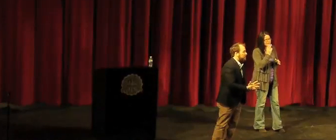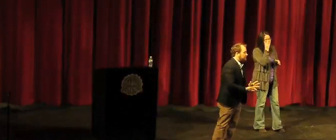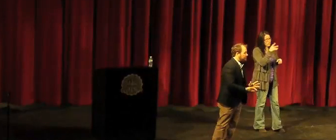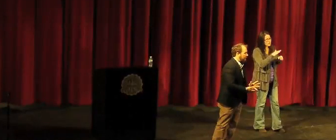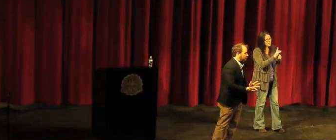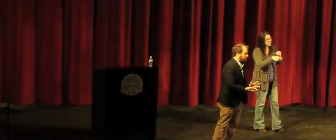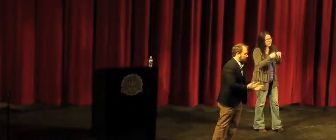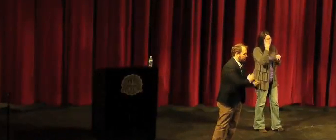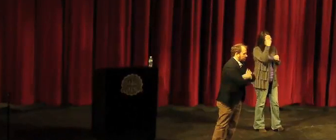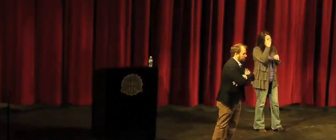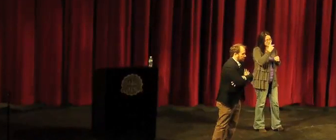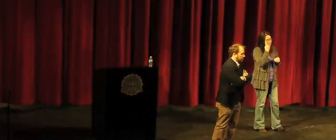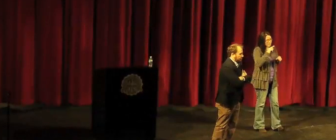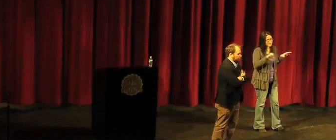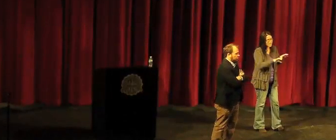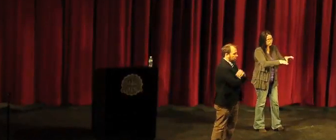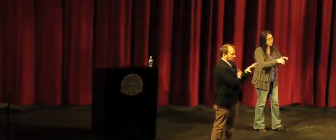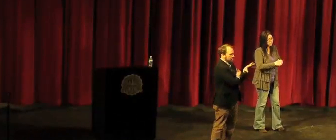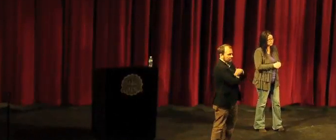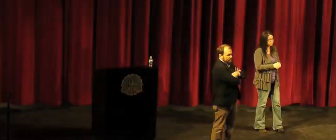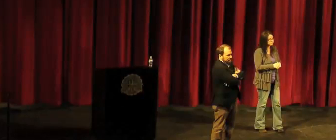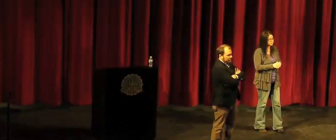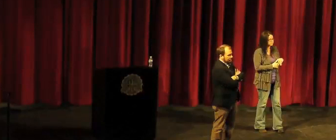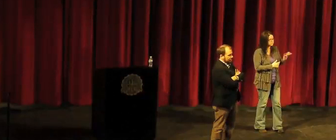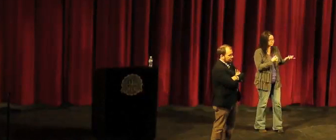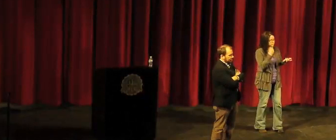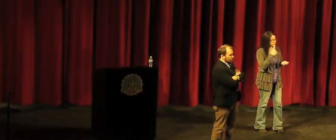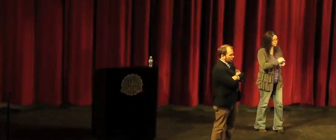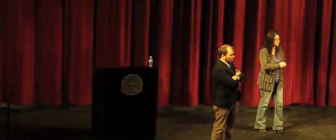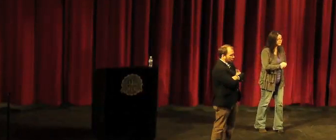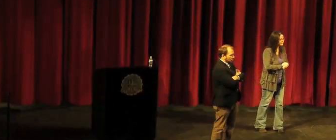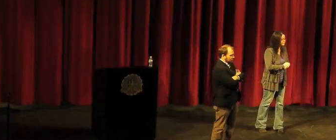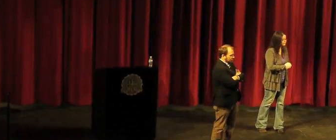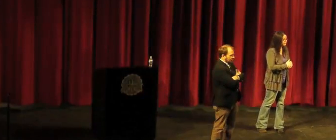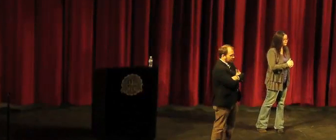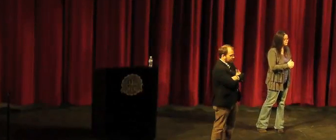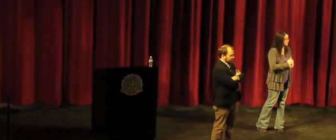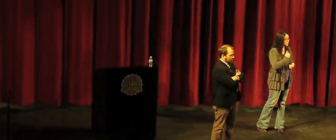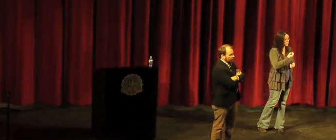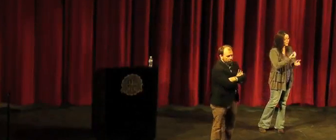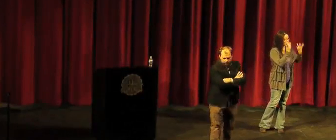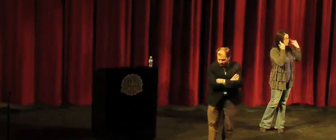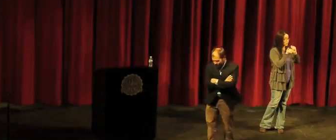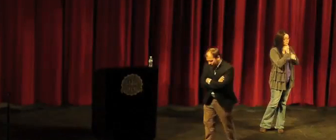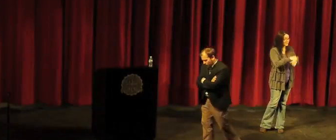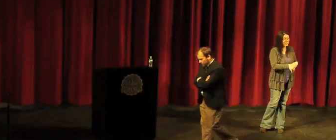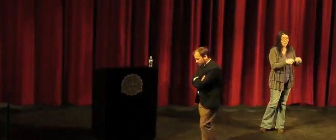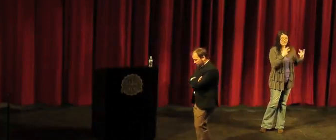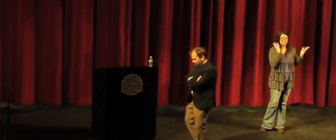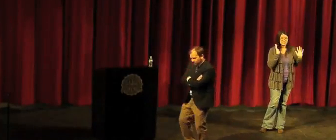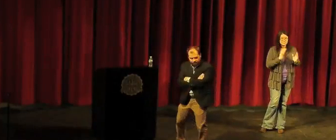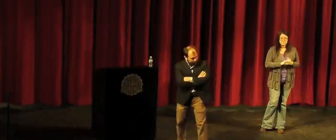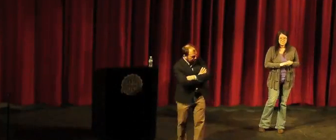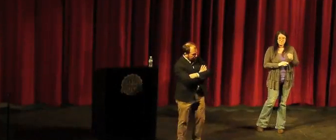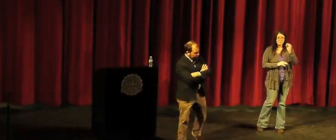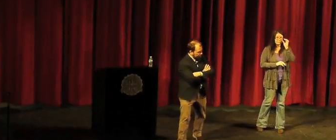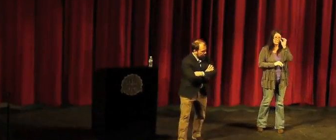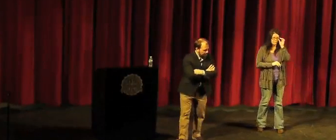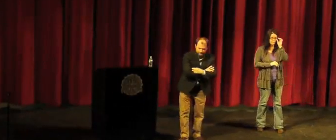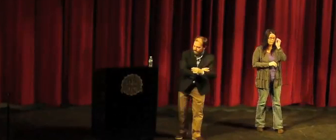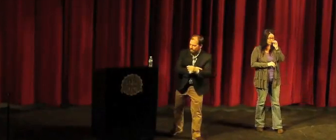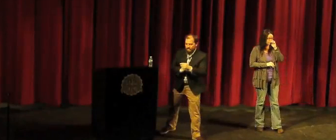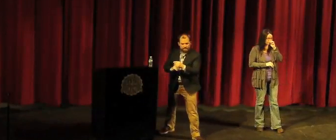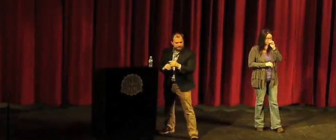about philosophy of action. Yeah, sorry, I sort of overwhelmed it there, but okay, cool, great.